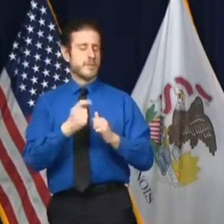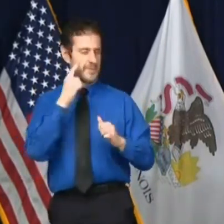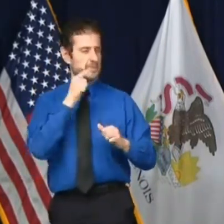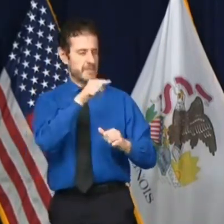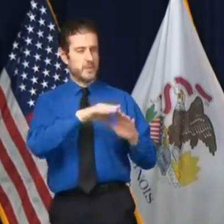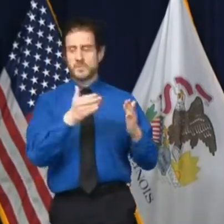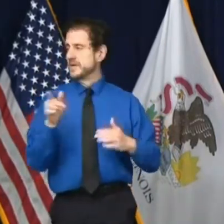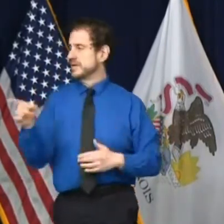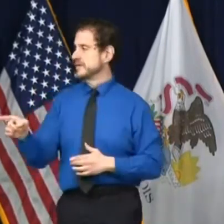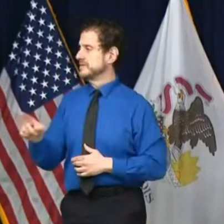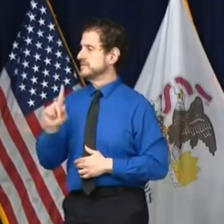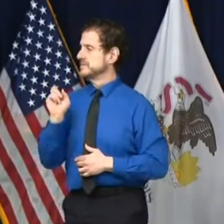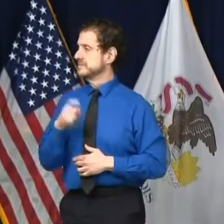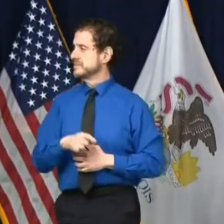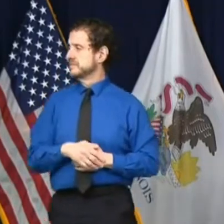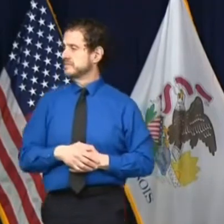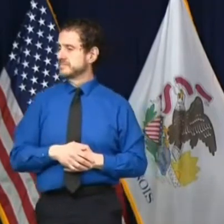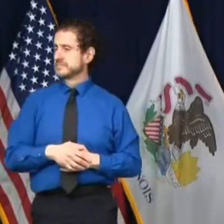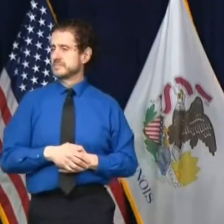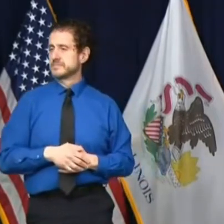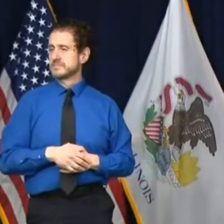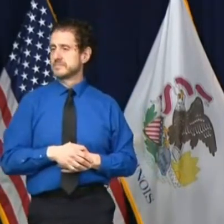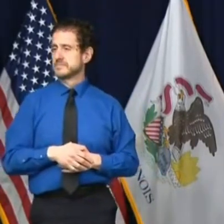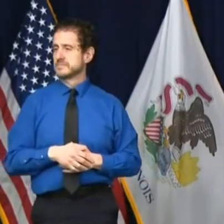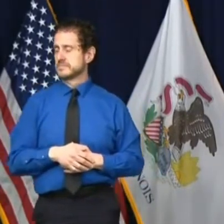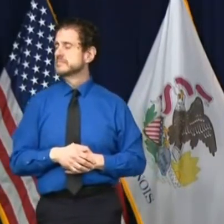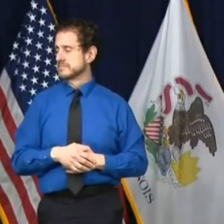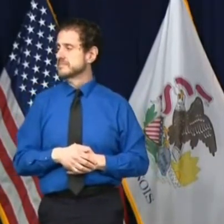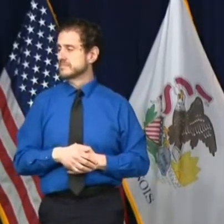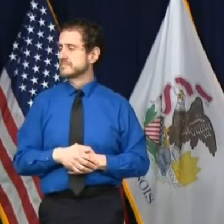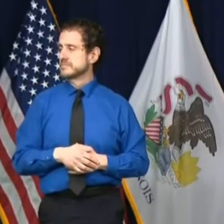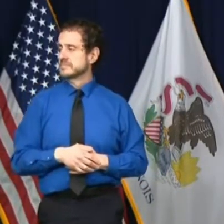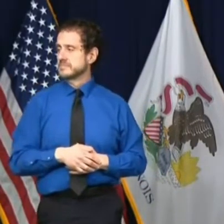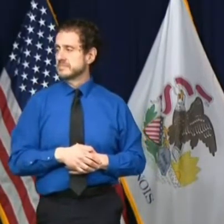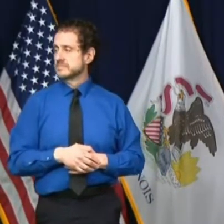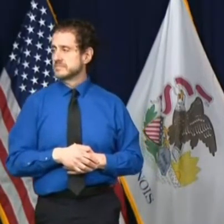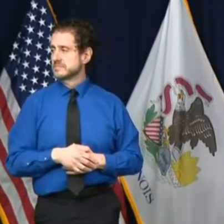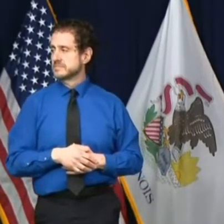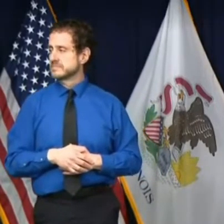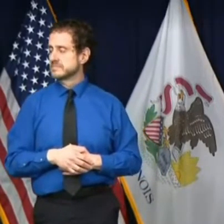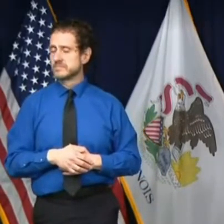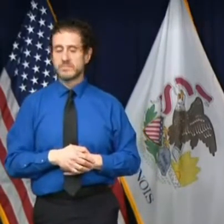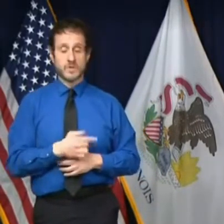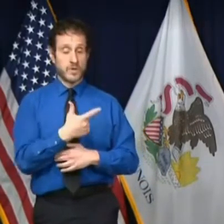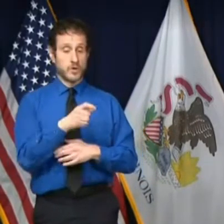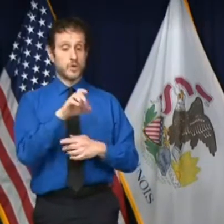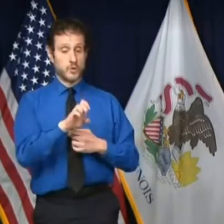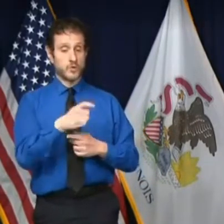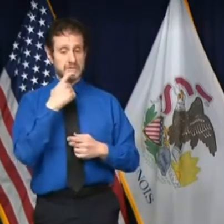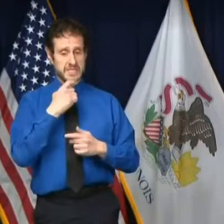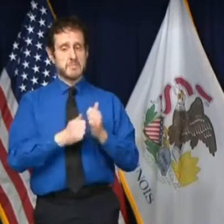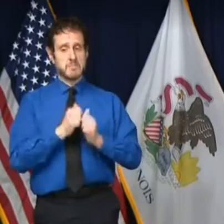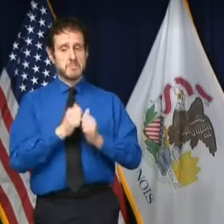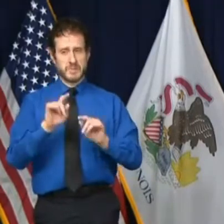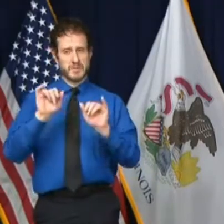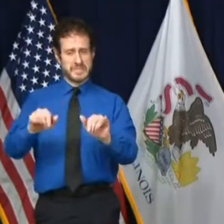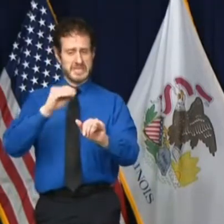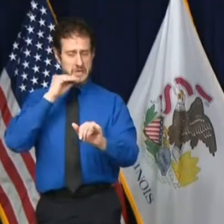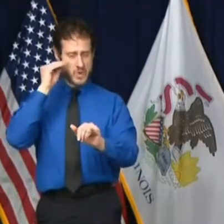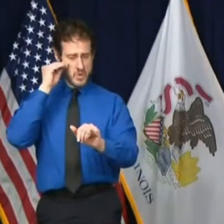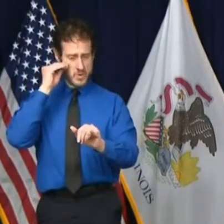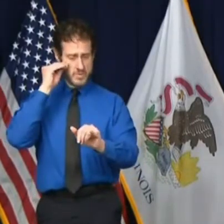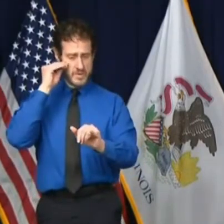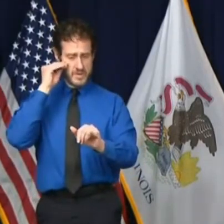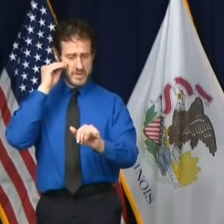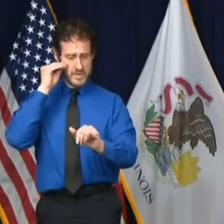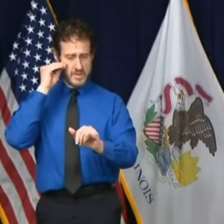Okay. Hannah at the Daily Line. According to movement tracking data from Google, most of the stay-at-home behavior changes asked of